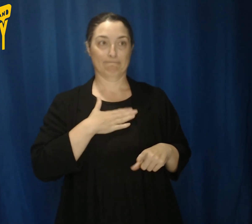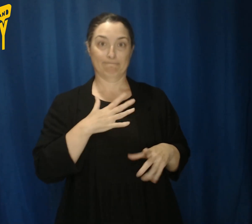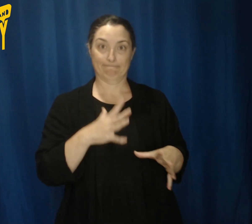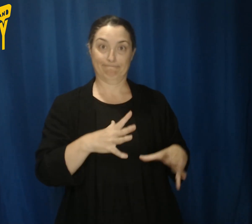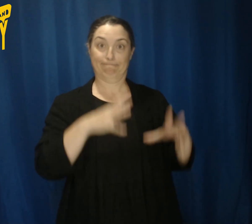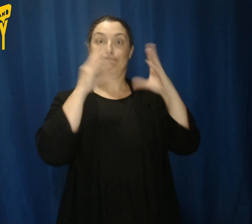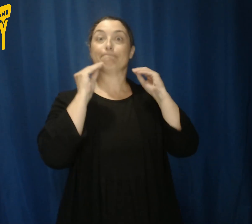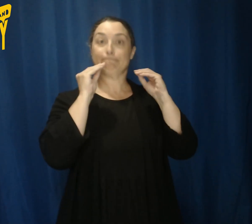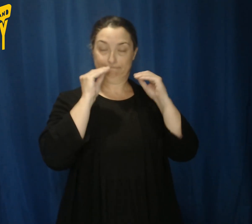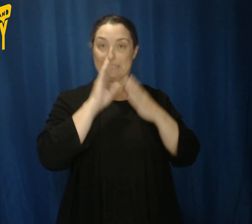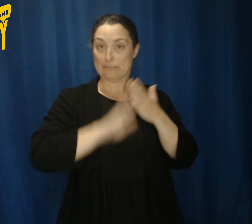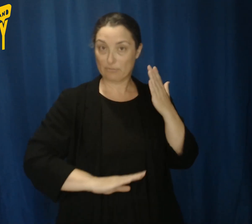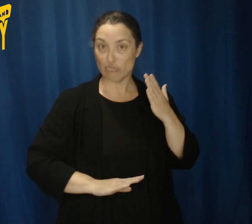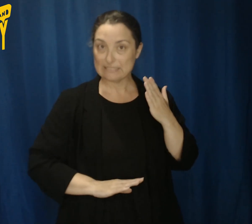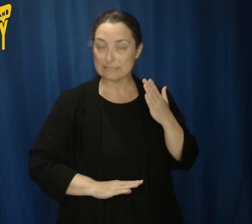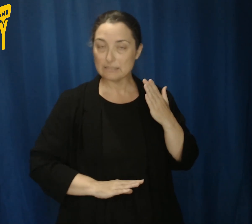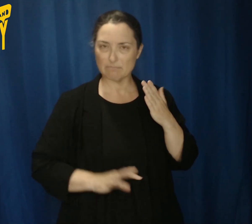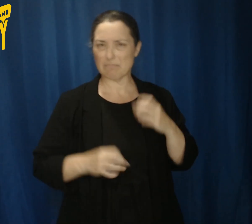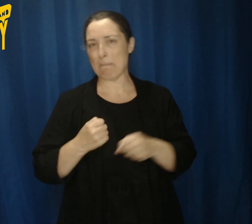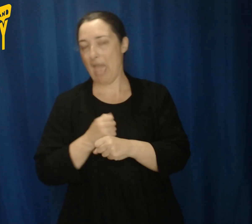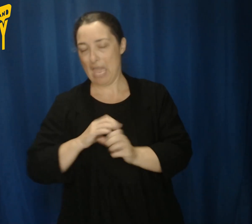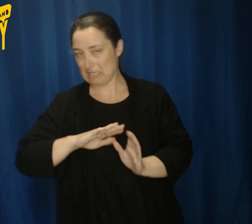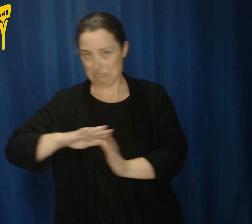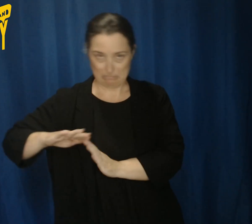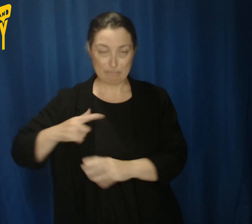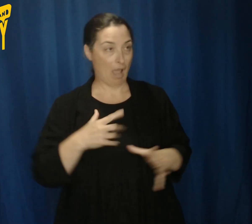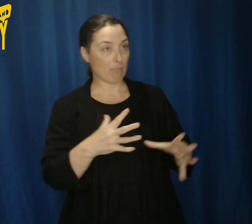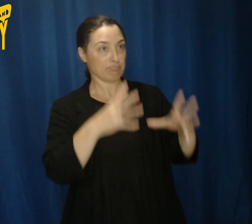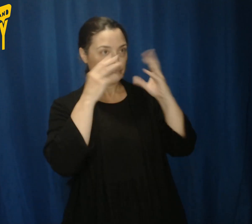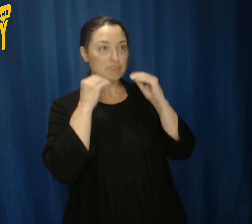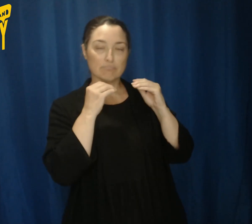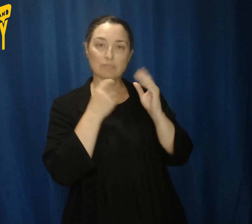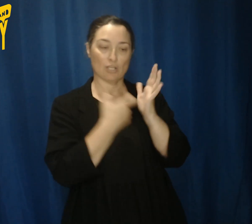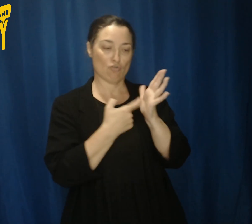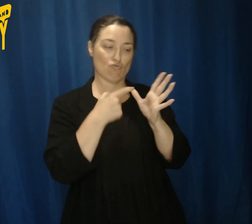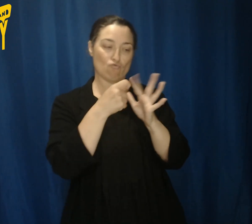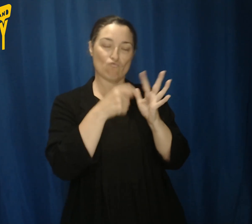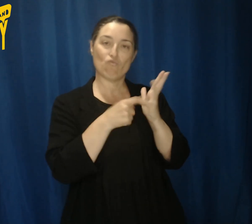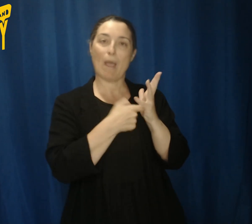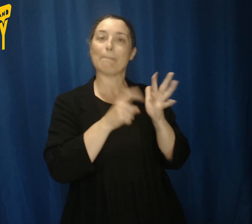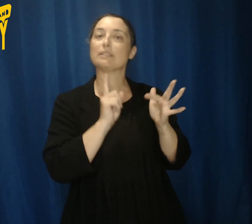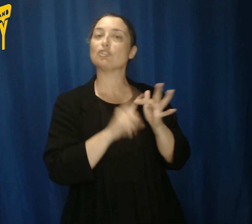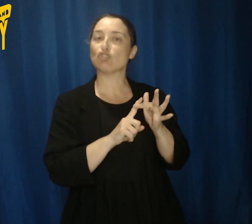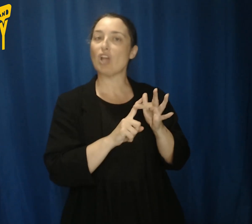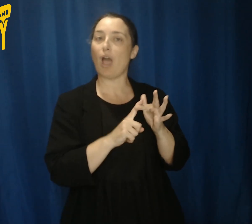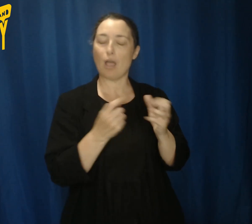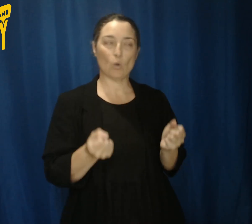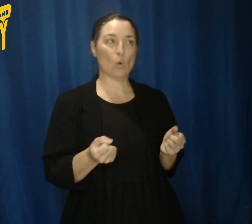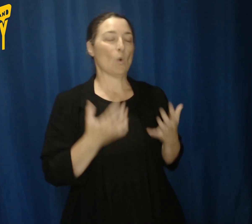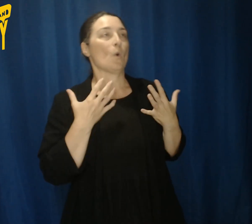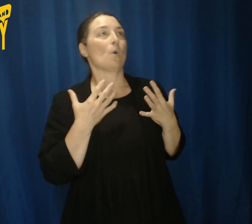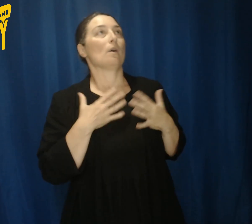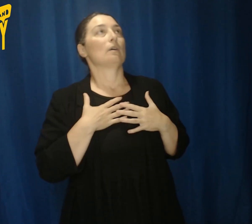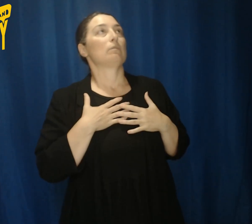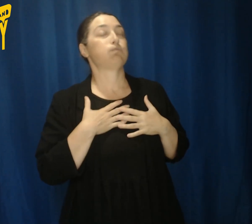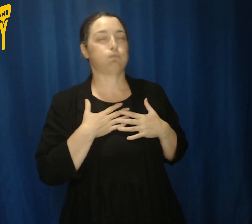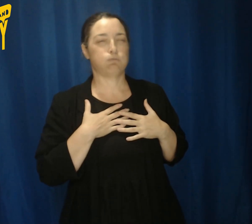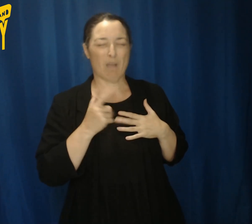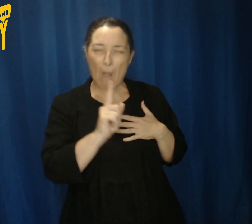maker, it's just like rapture. I remember, actually, funny you should say what's affected you a lot. I just remember at this, I